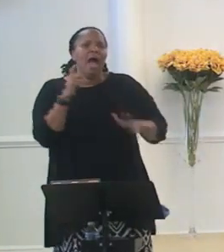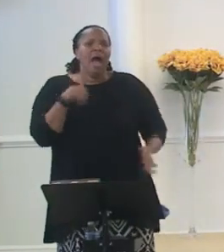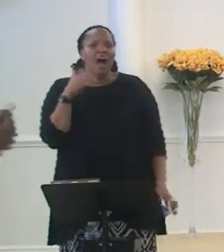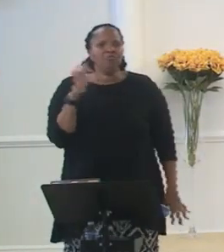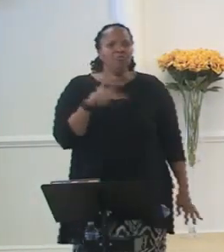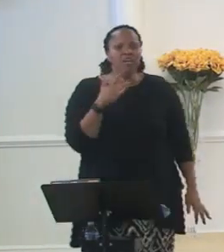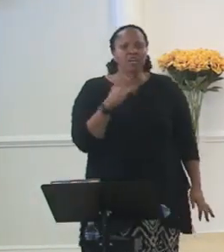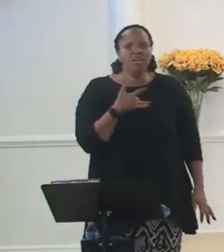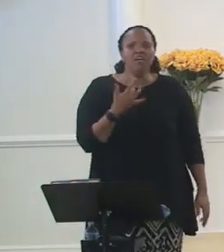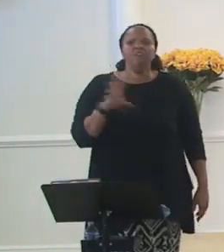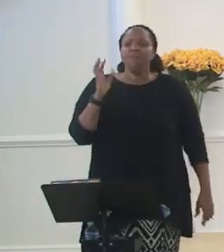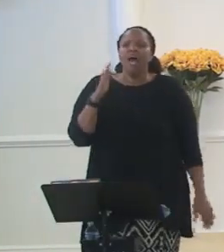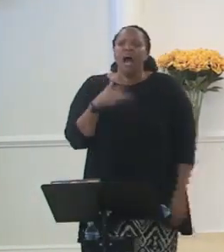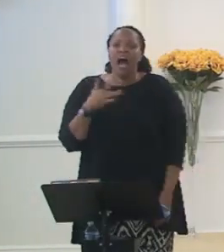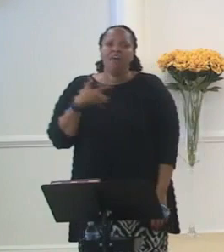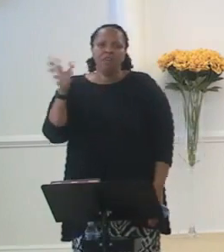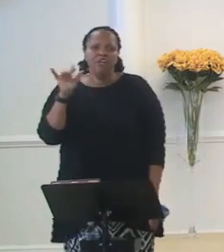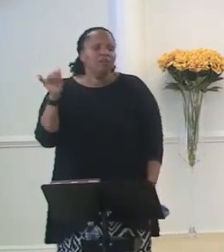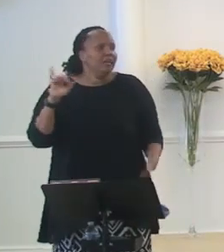Oh, I feel.